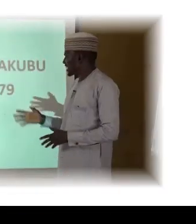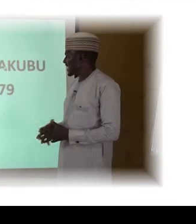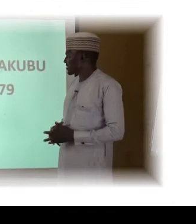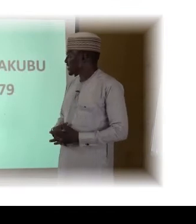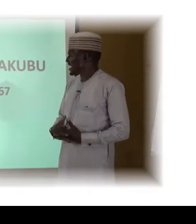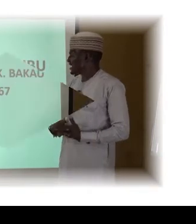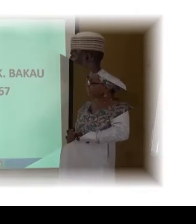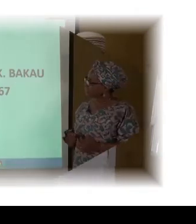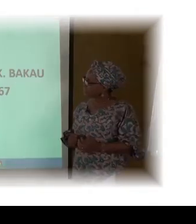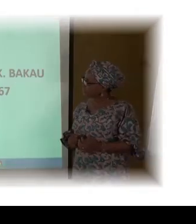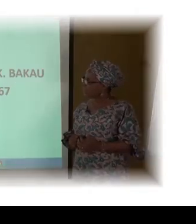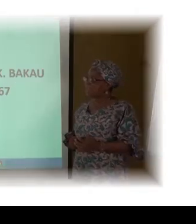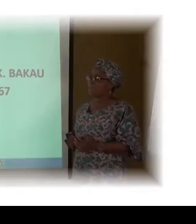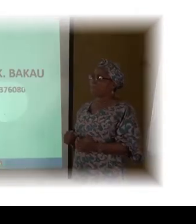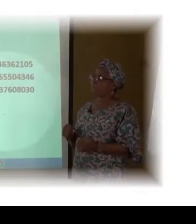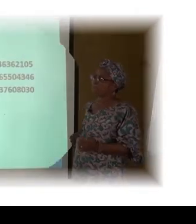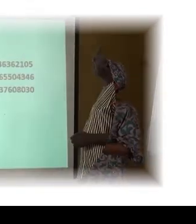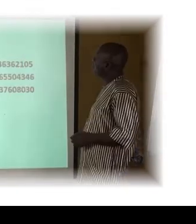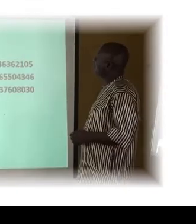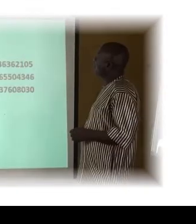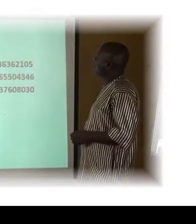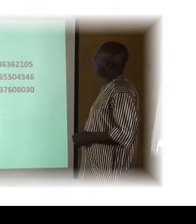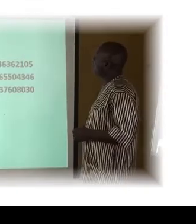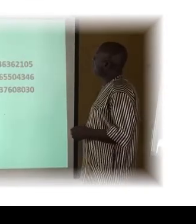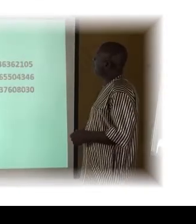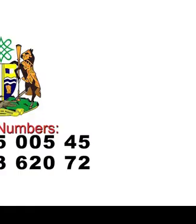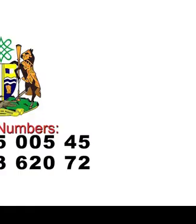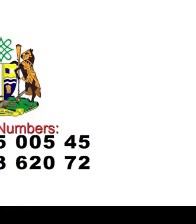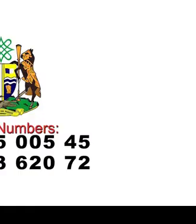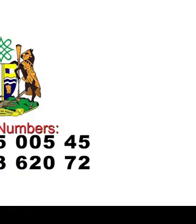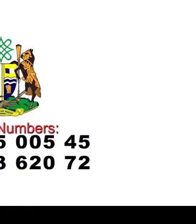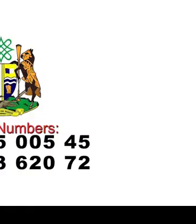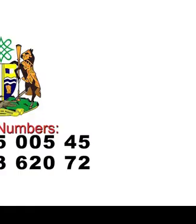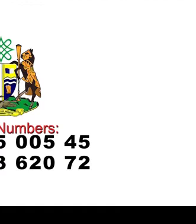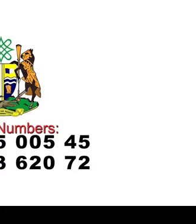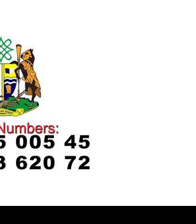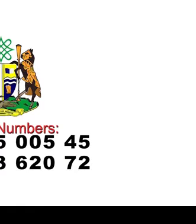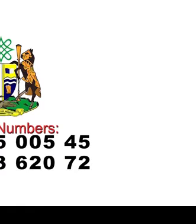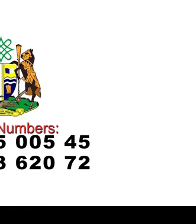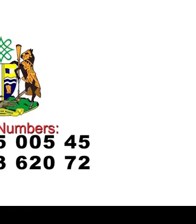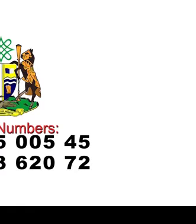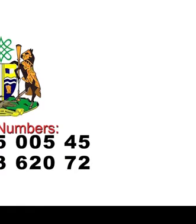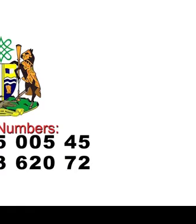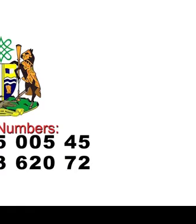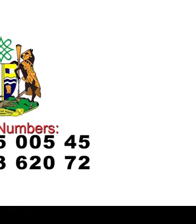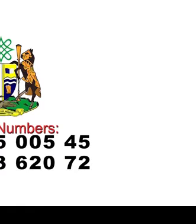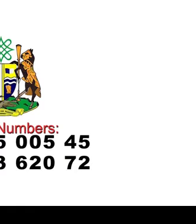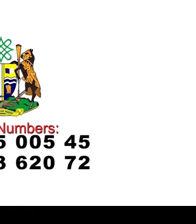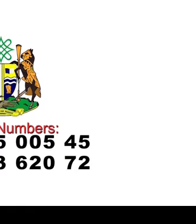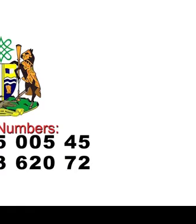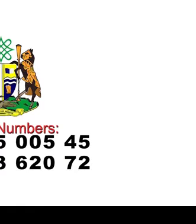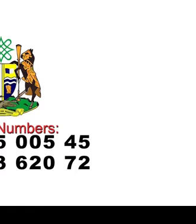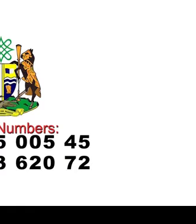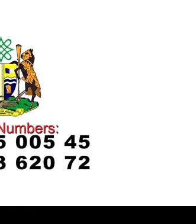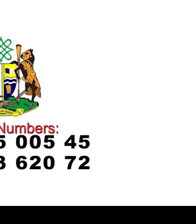further explanations, and/or clarifications. The following numbers and contacts can also be reached for expression of any